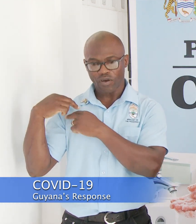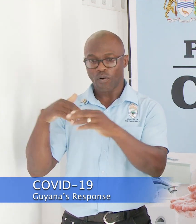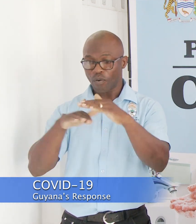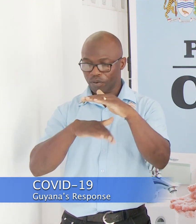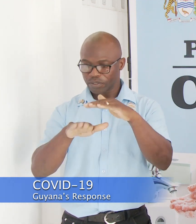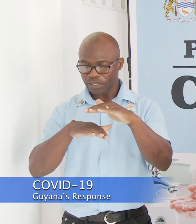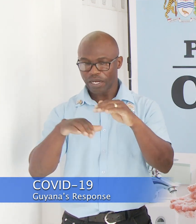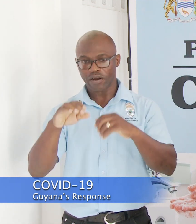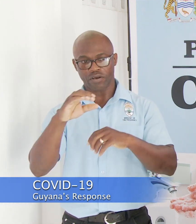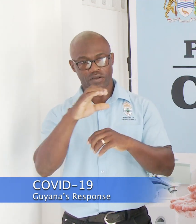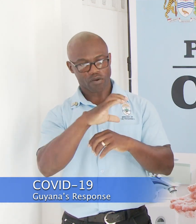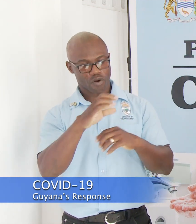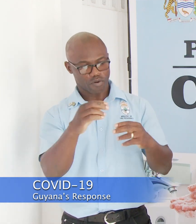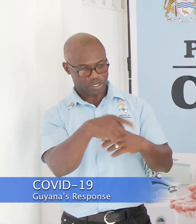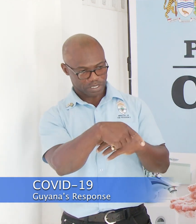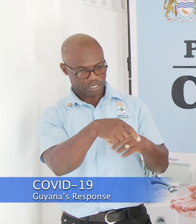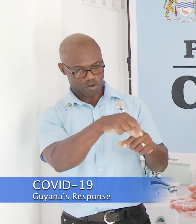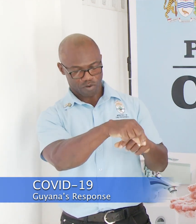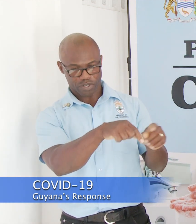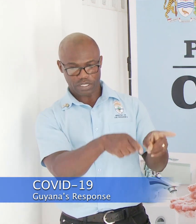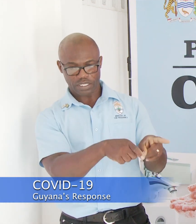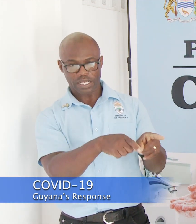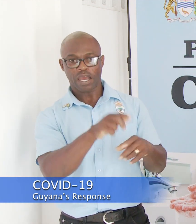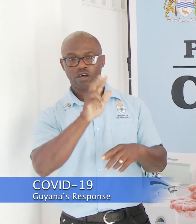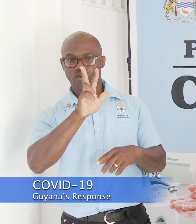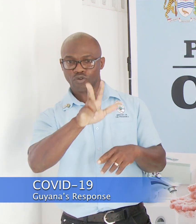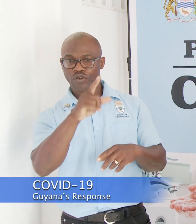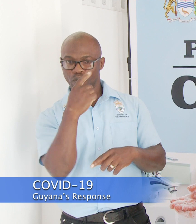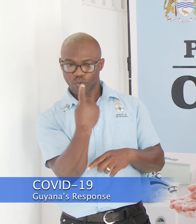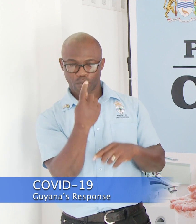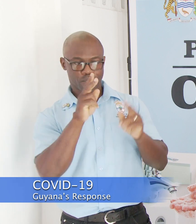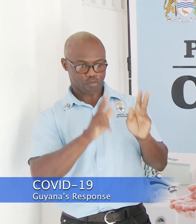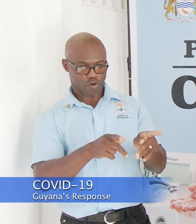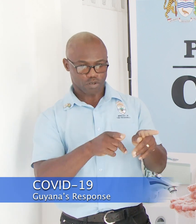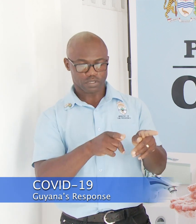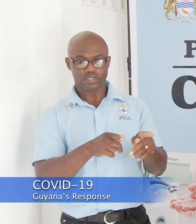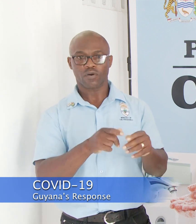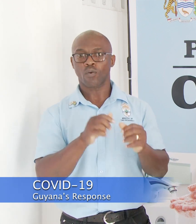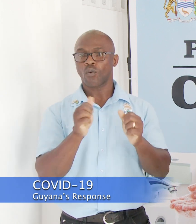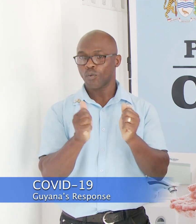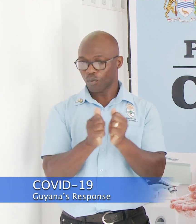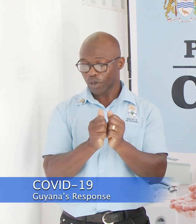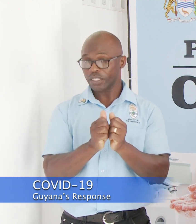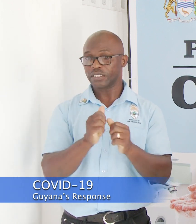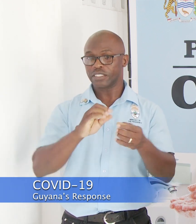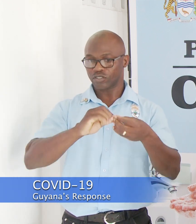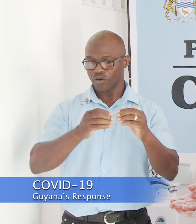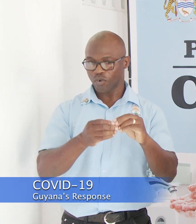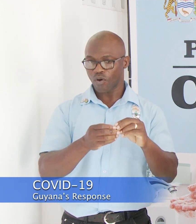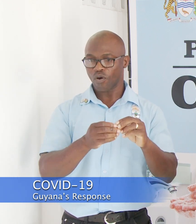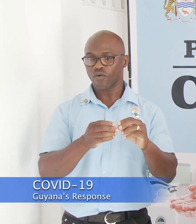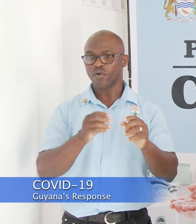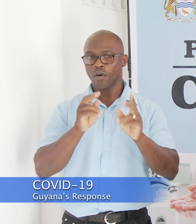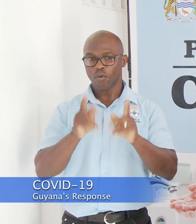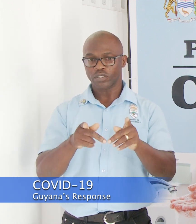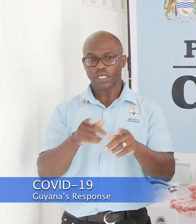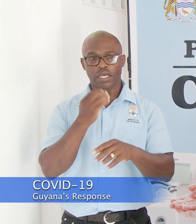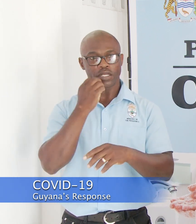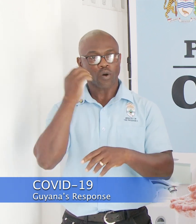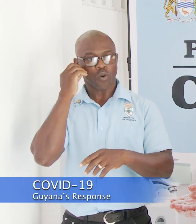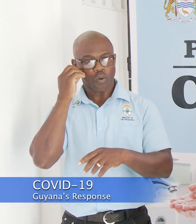quarantine, there are 31 persons, while the number of persons on home quarantine